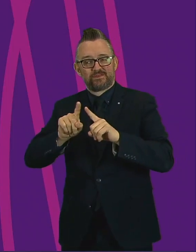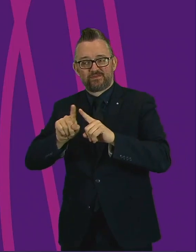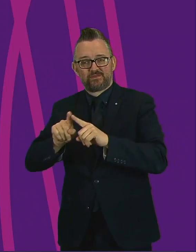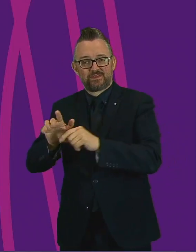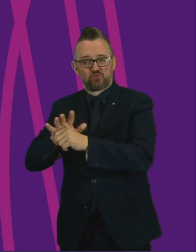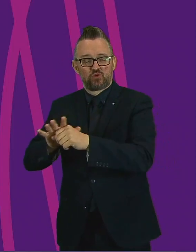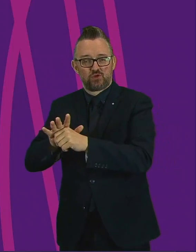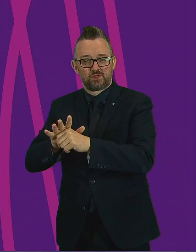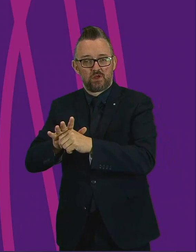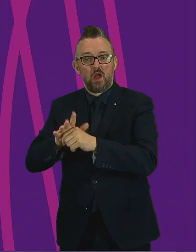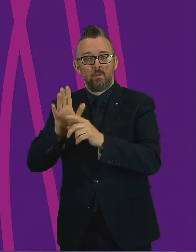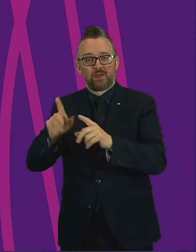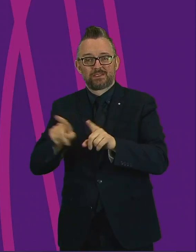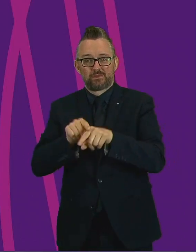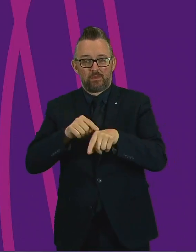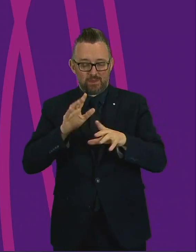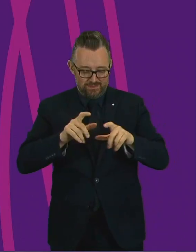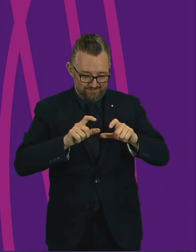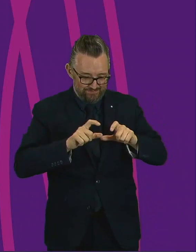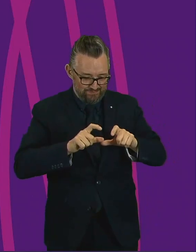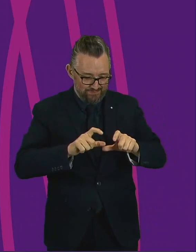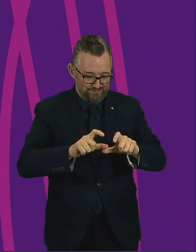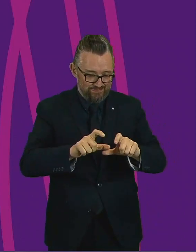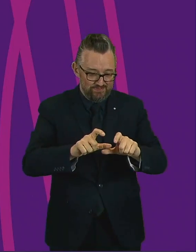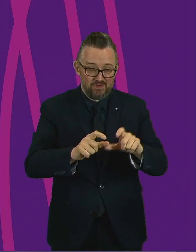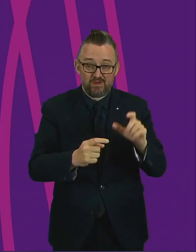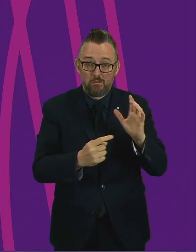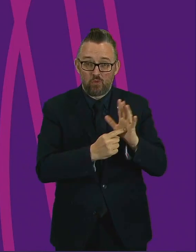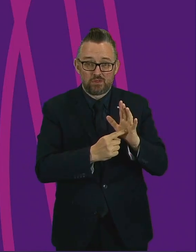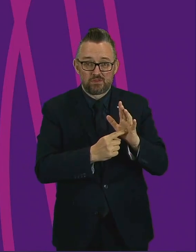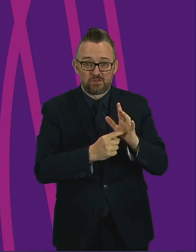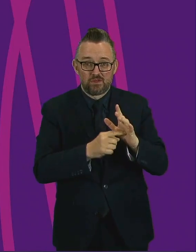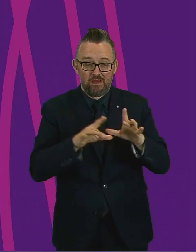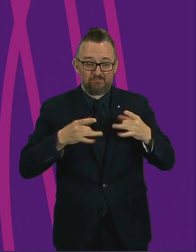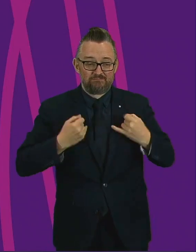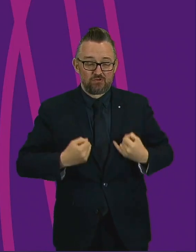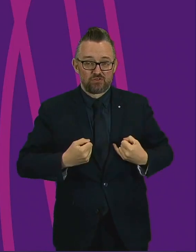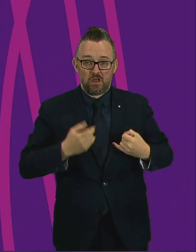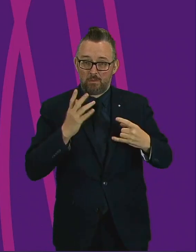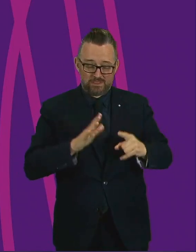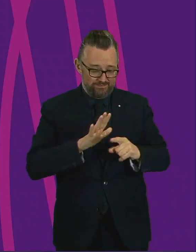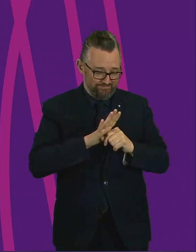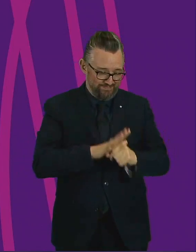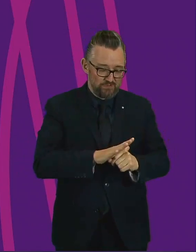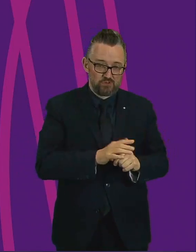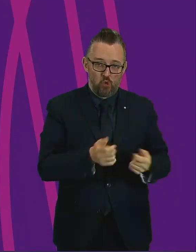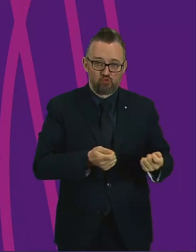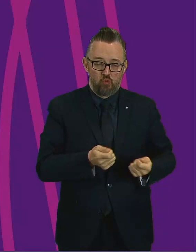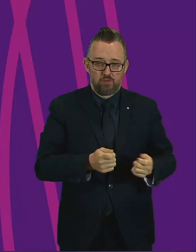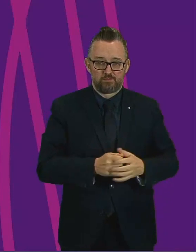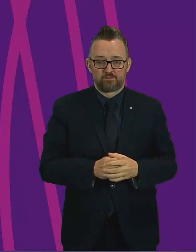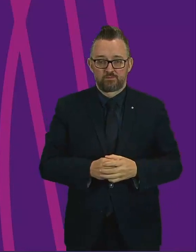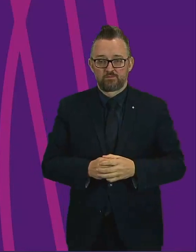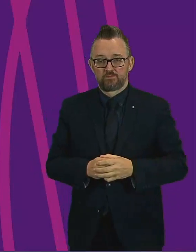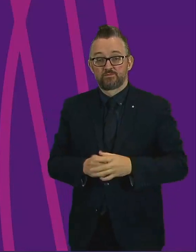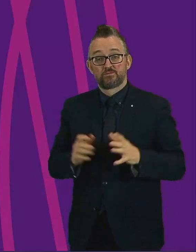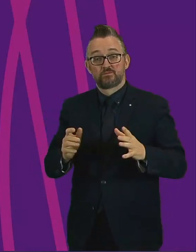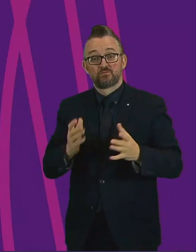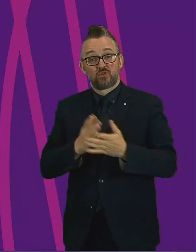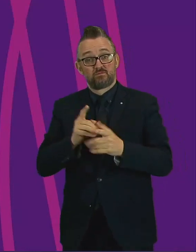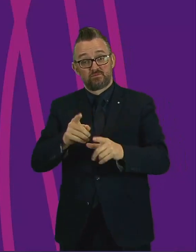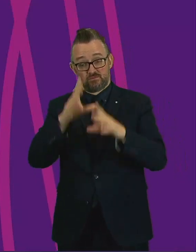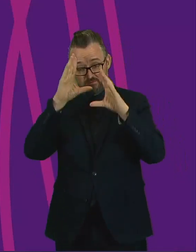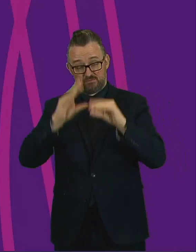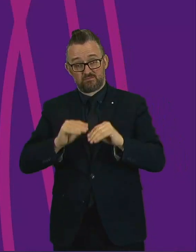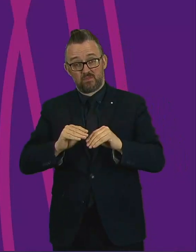staying consistent, as we must do, with that imperative of keeping this virus under control. Thank you very much. And on that note, I'm going to